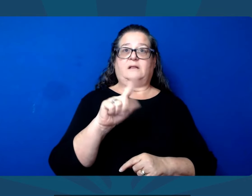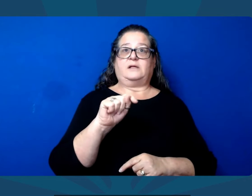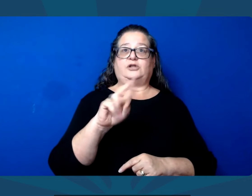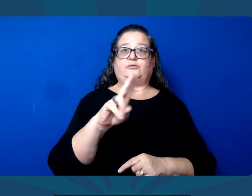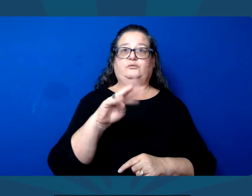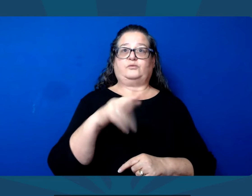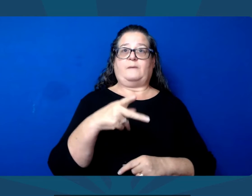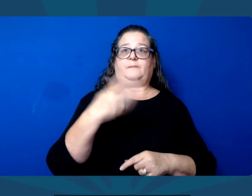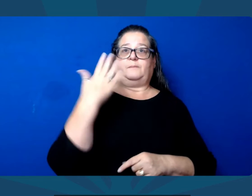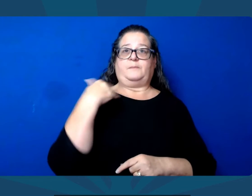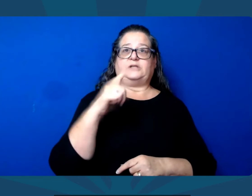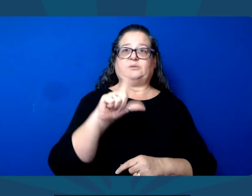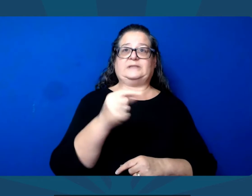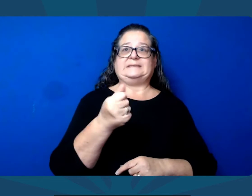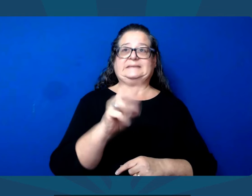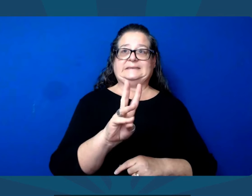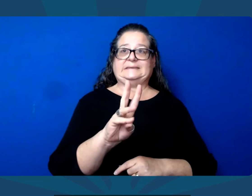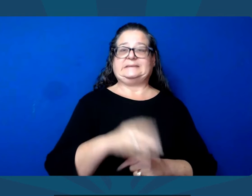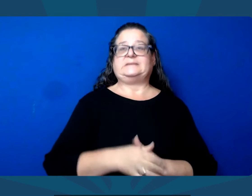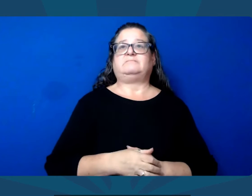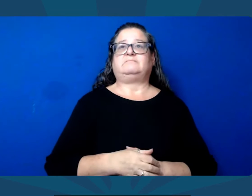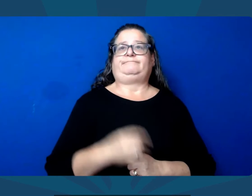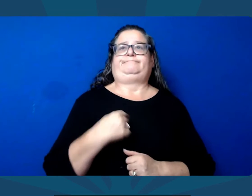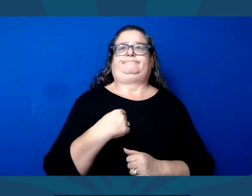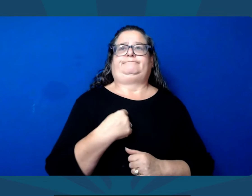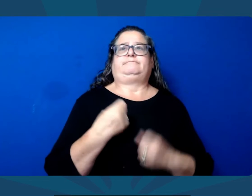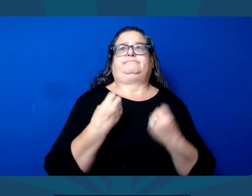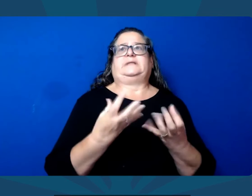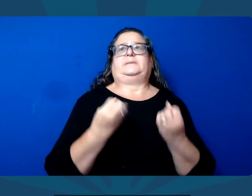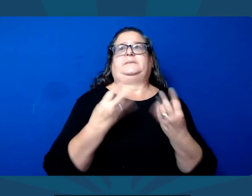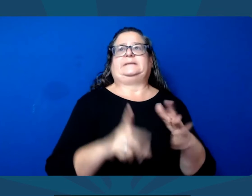Trump in 2016,